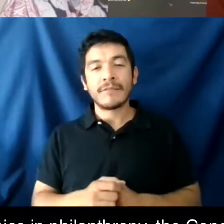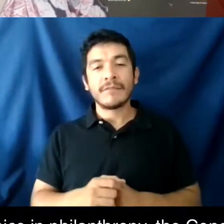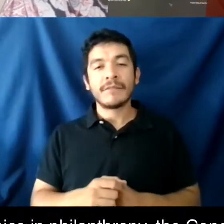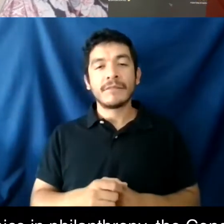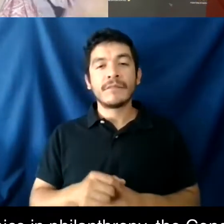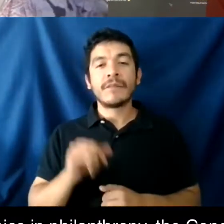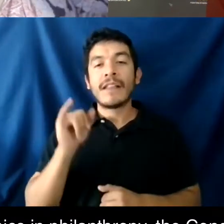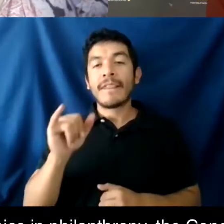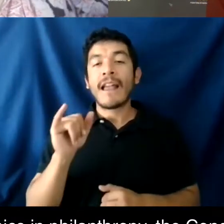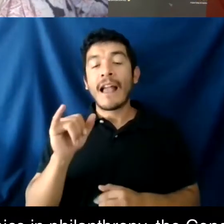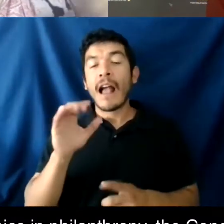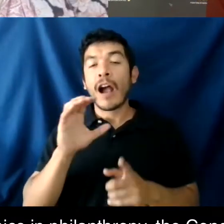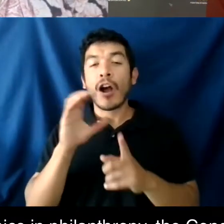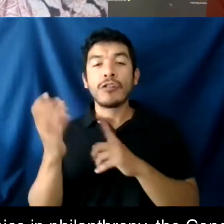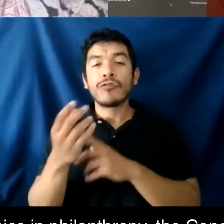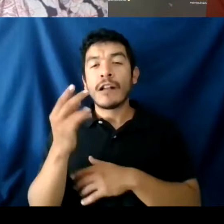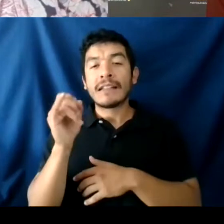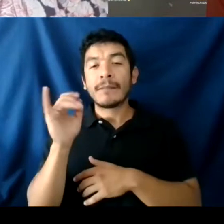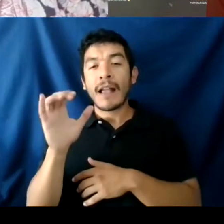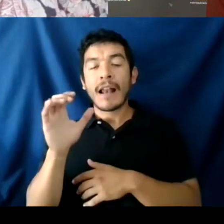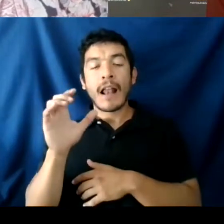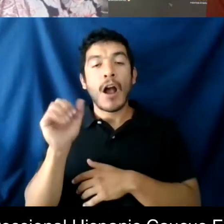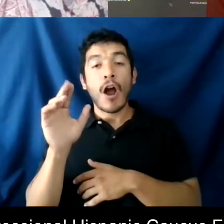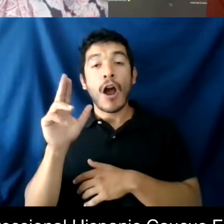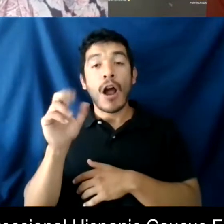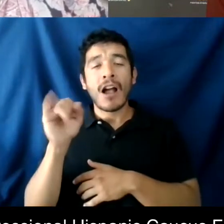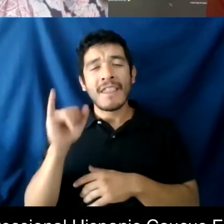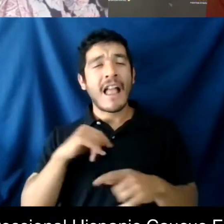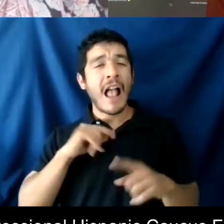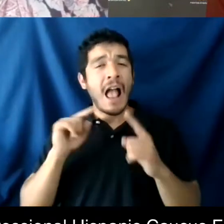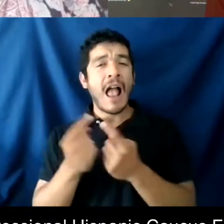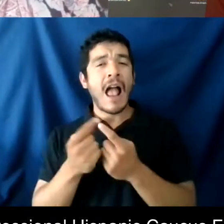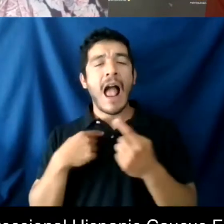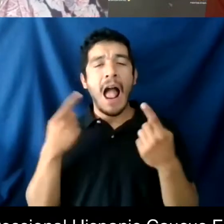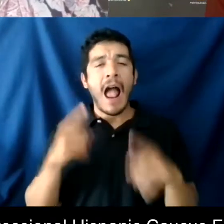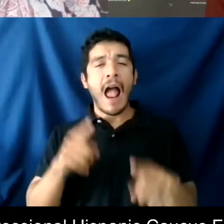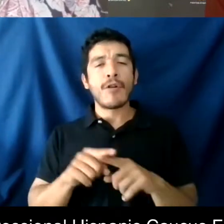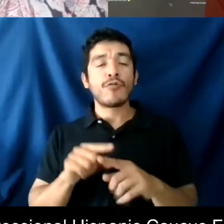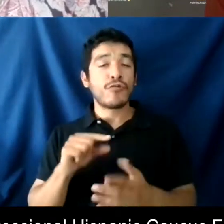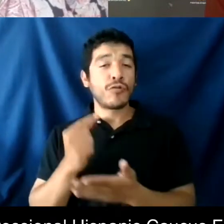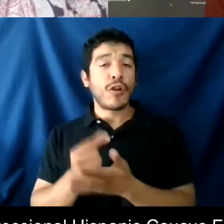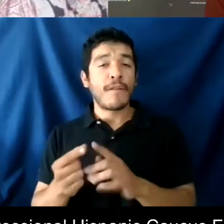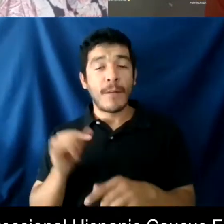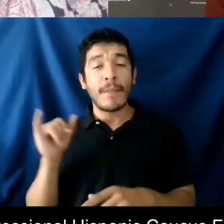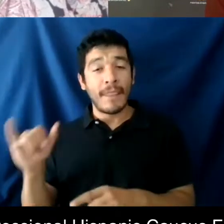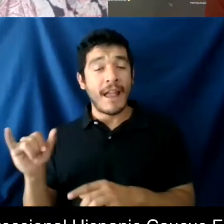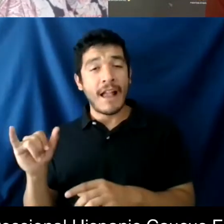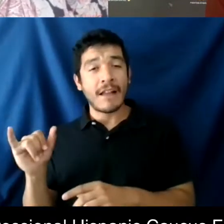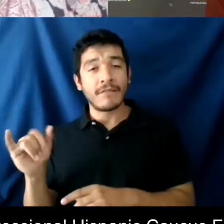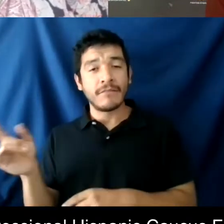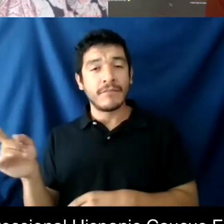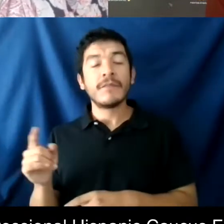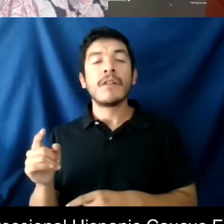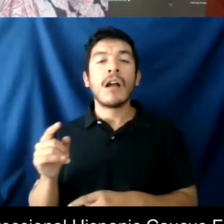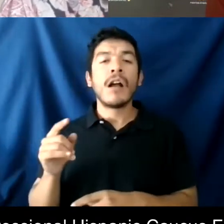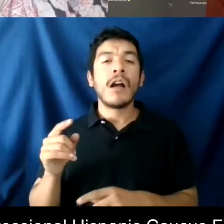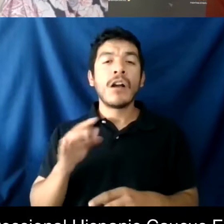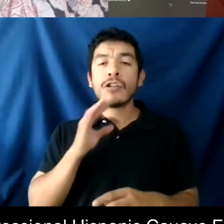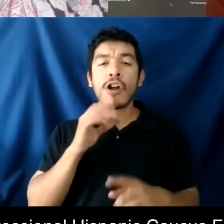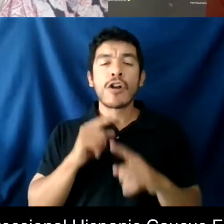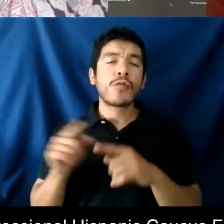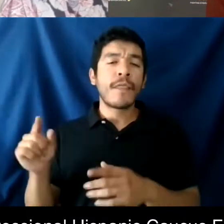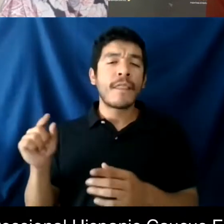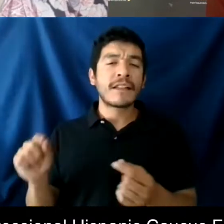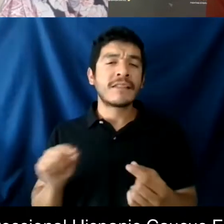Hispanic Caucus, which I happen to be an alumni of the Congressional Hispanic Caucus Fellowship, talking to these